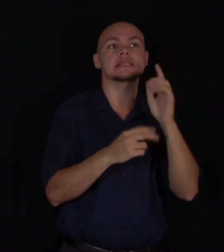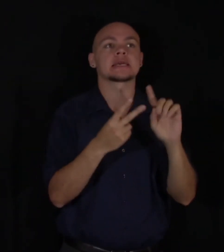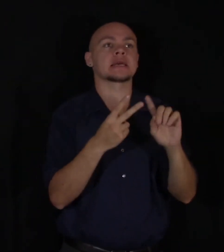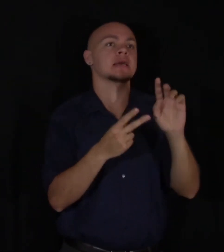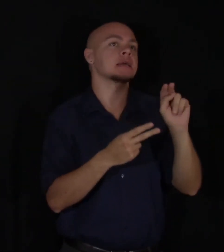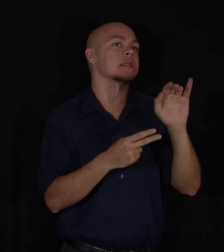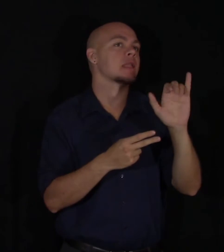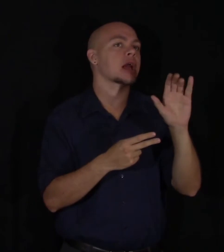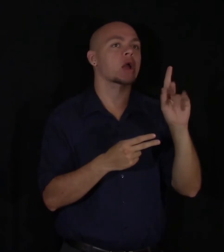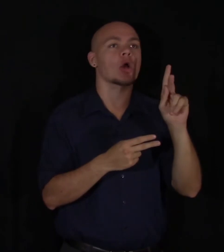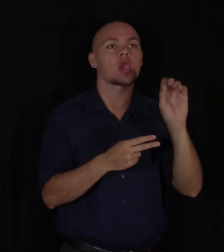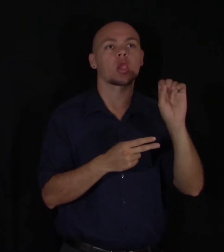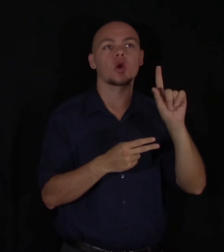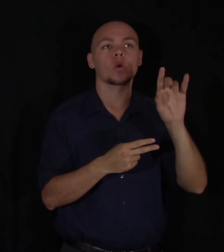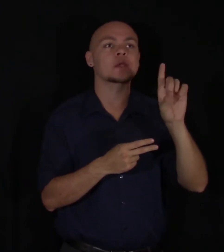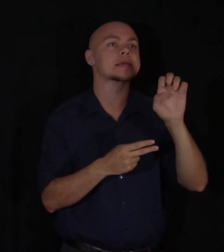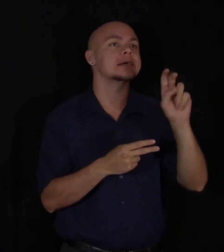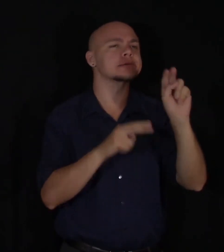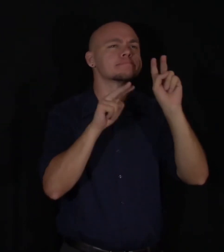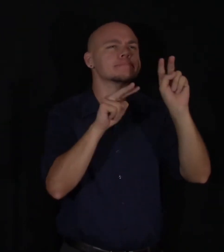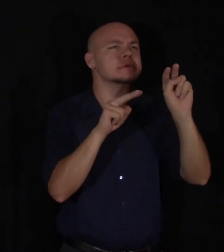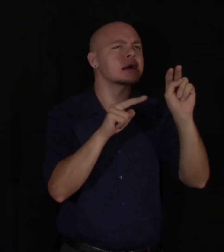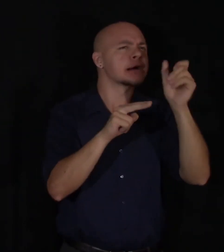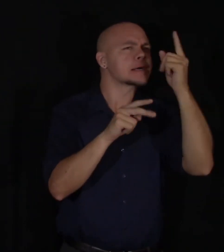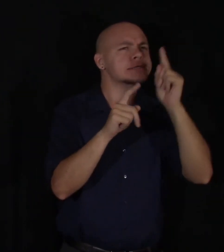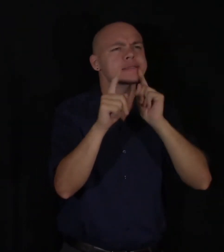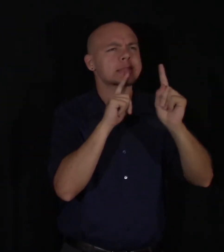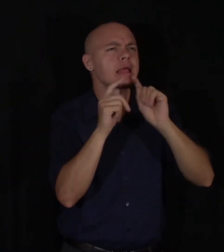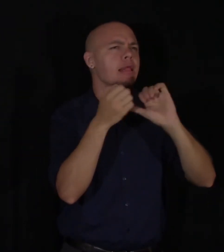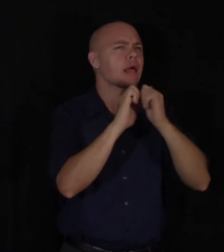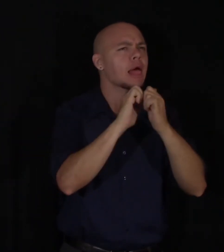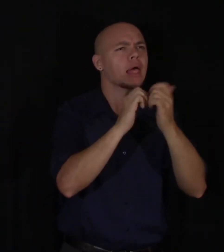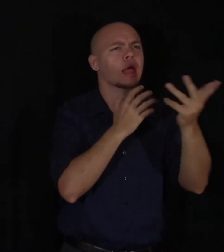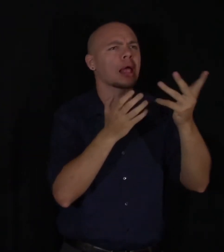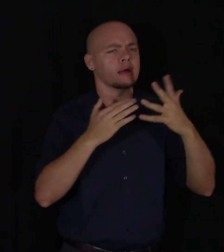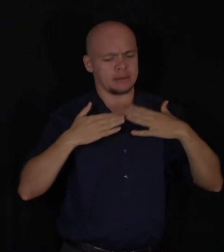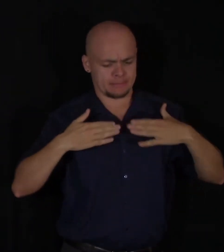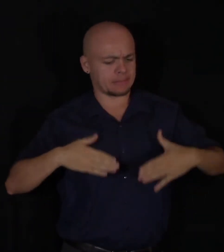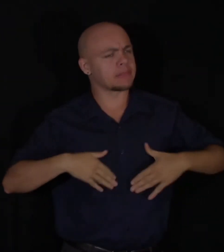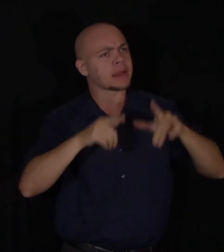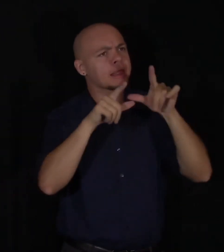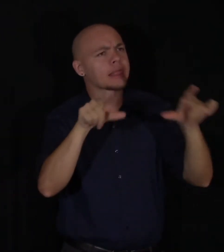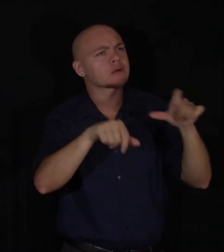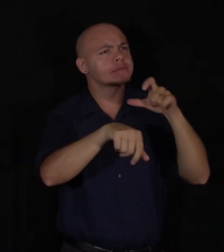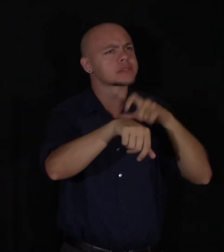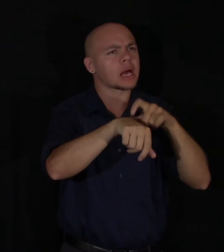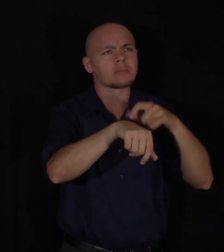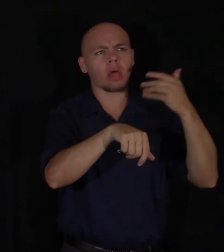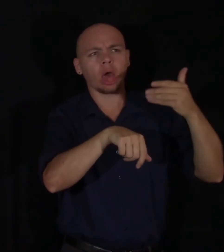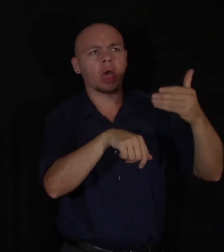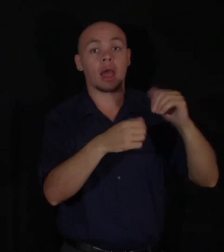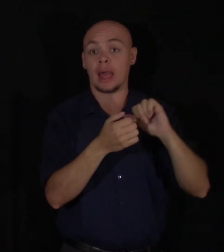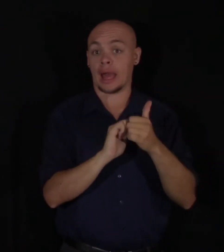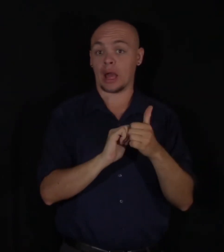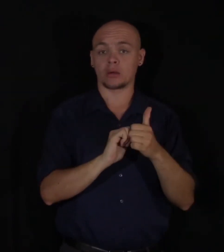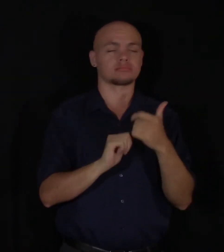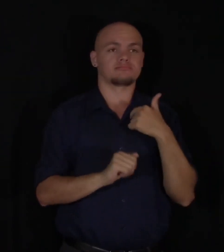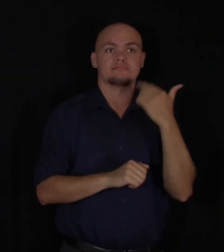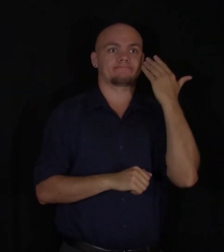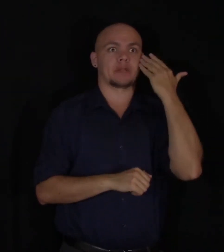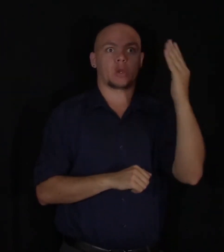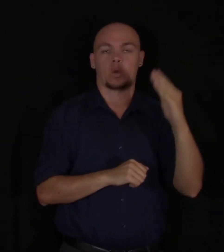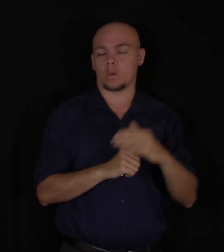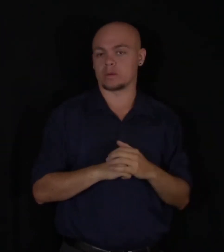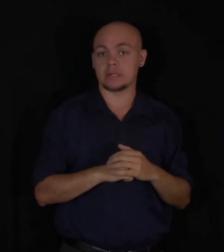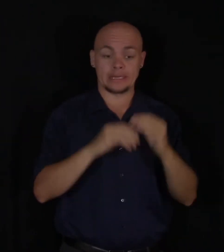could, desperately trying to understand the dialogue through body language and time. I don't remember how I did that now, teaching